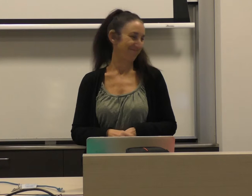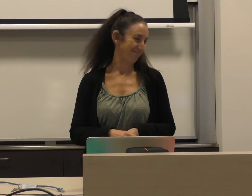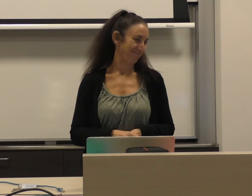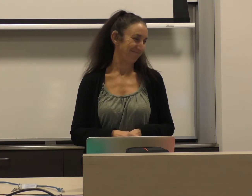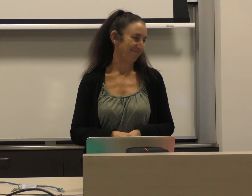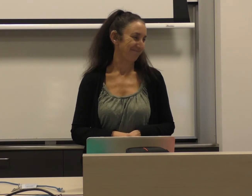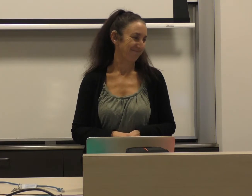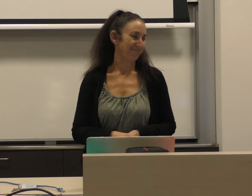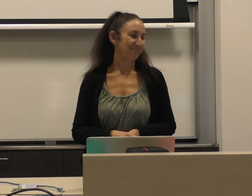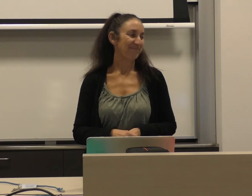thing.